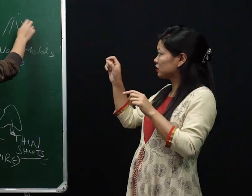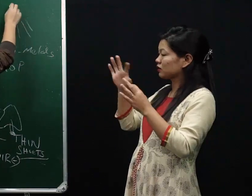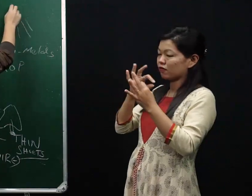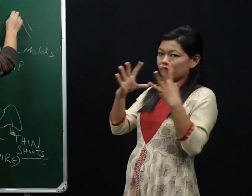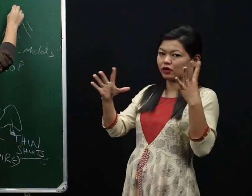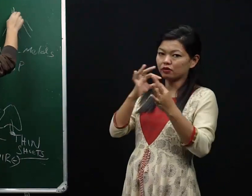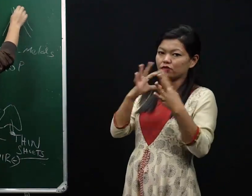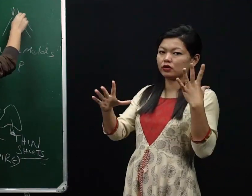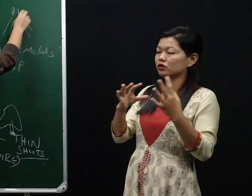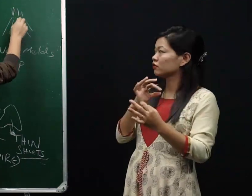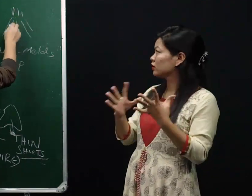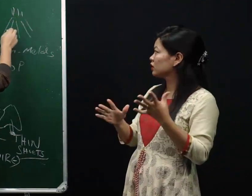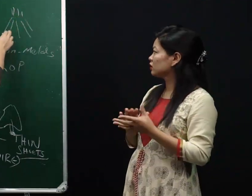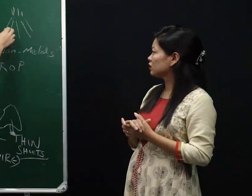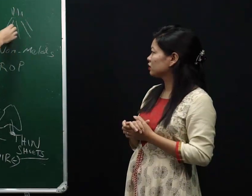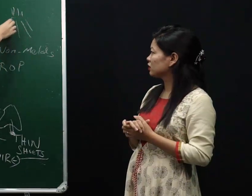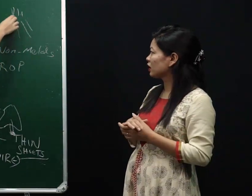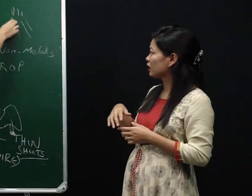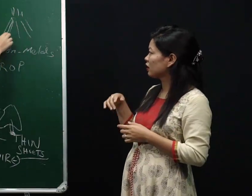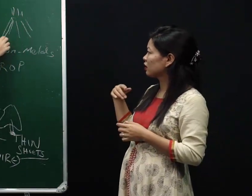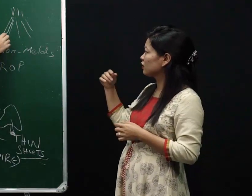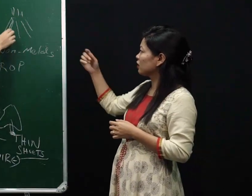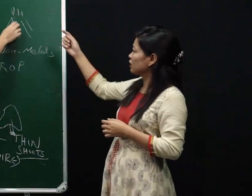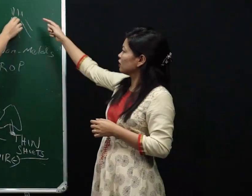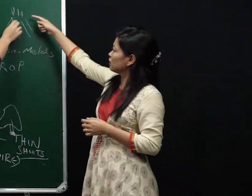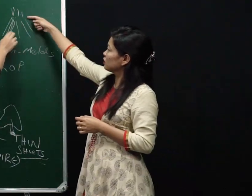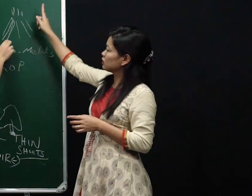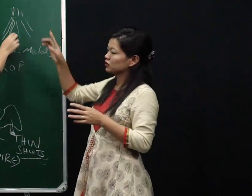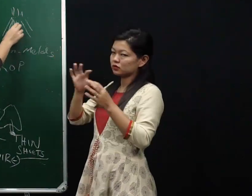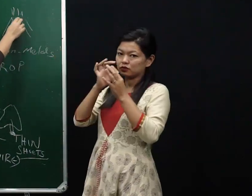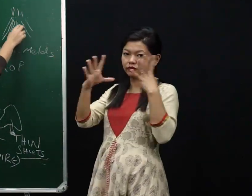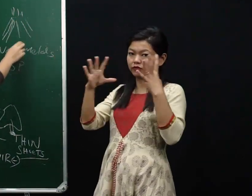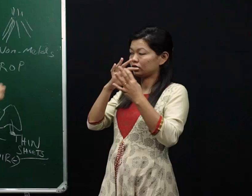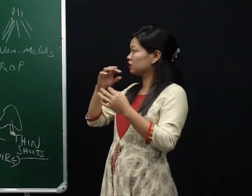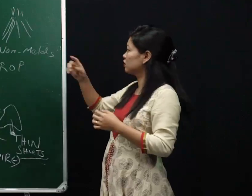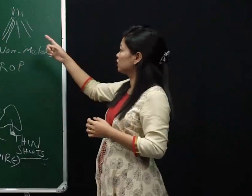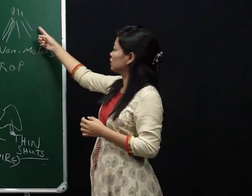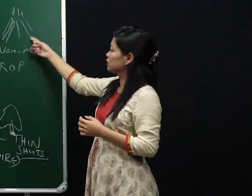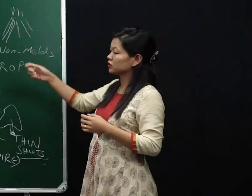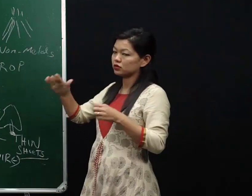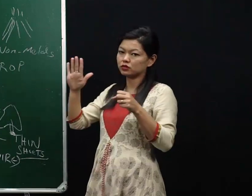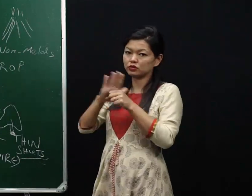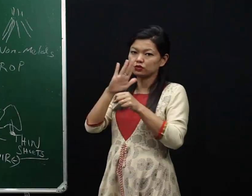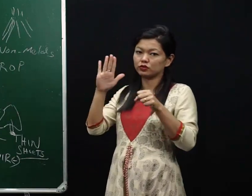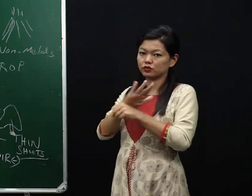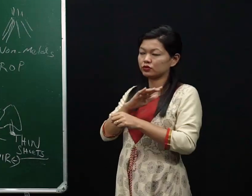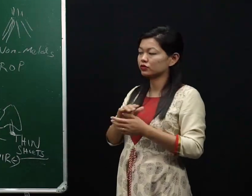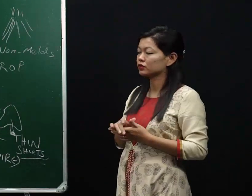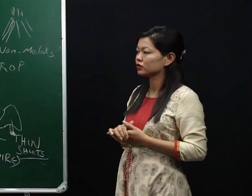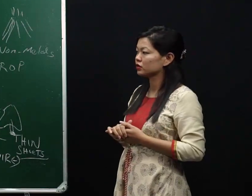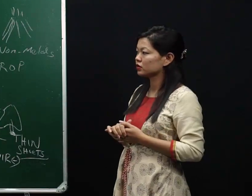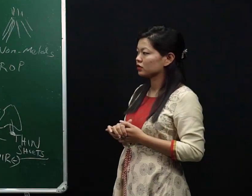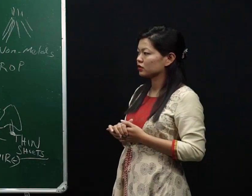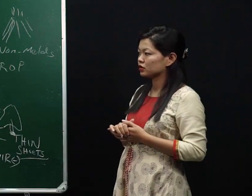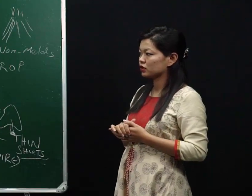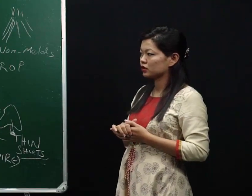fire, and these are the firewood, okay? This is a firewood. And then we have a frying pan,